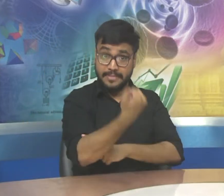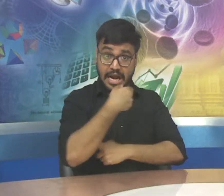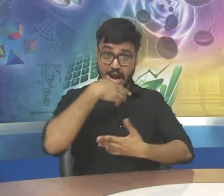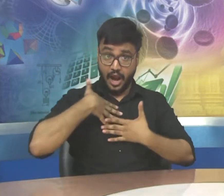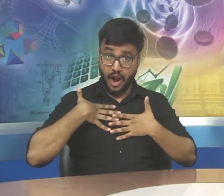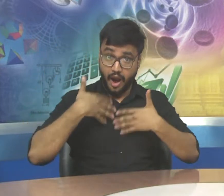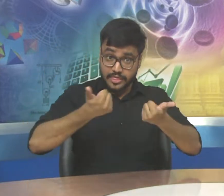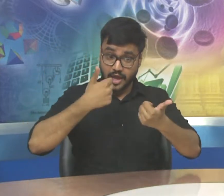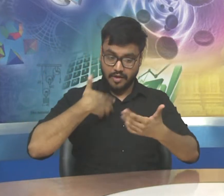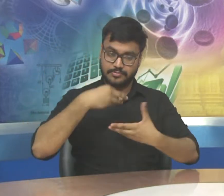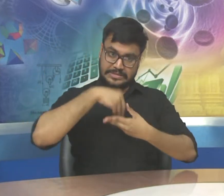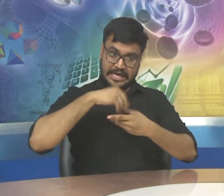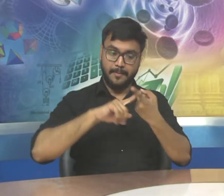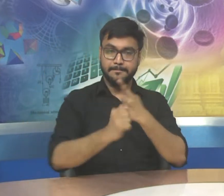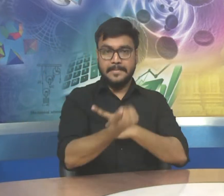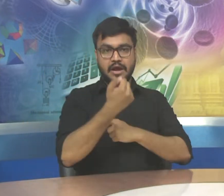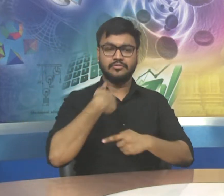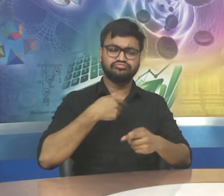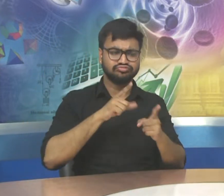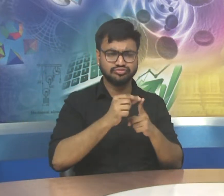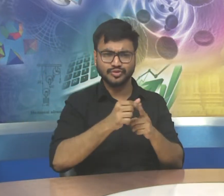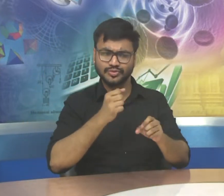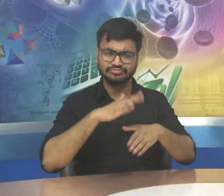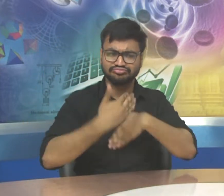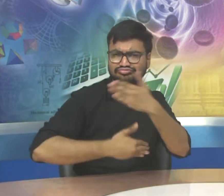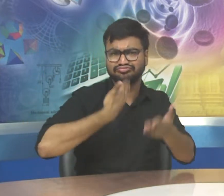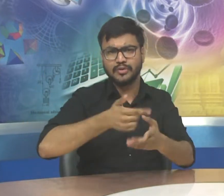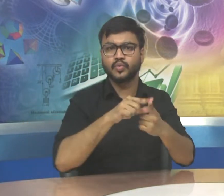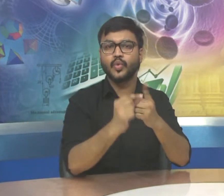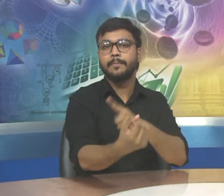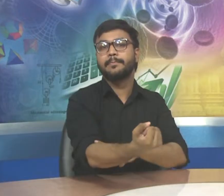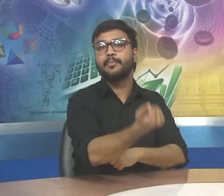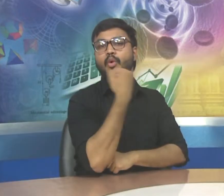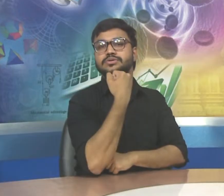It means the power to do work or anything.